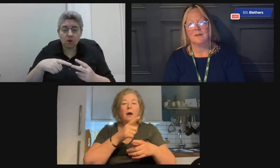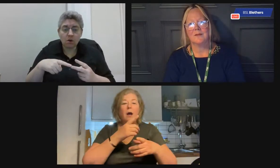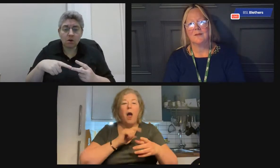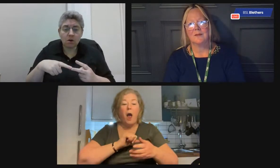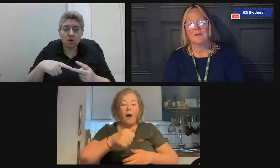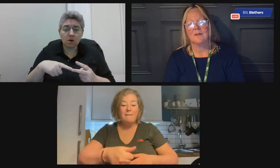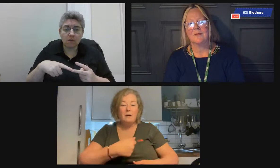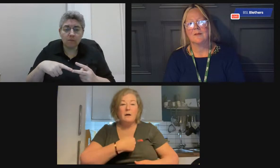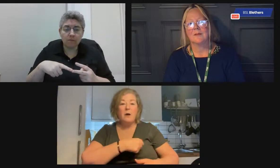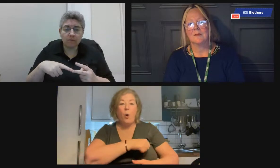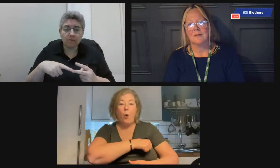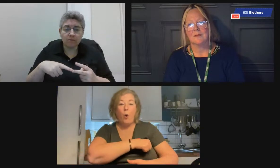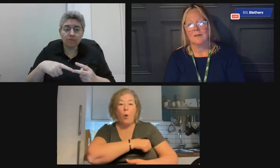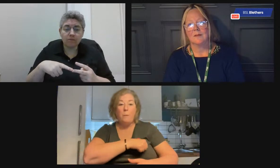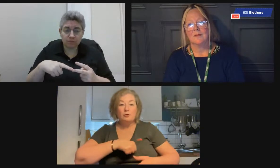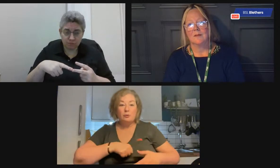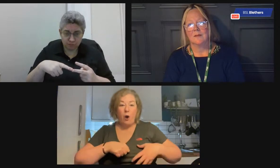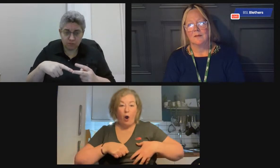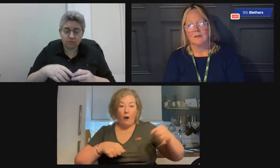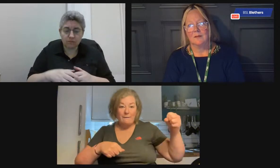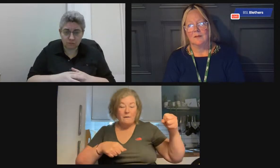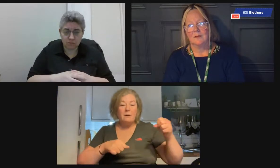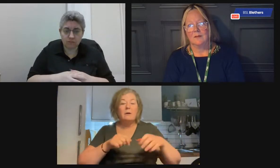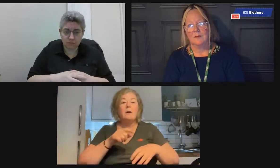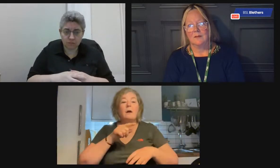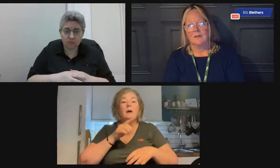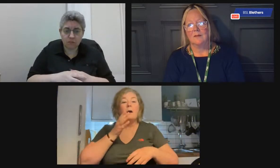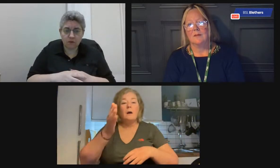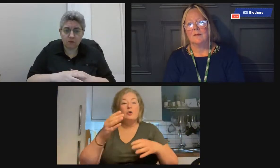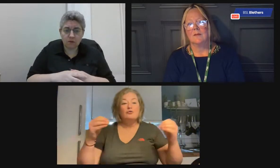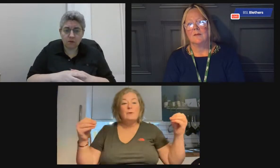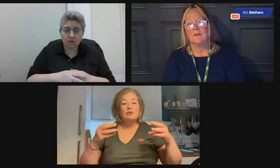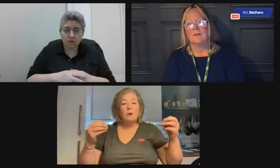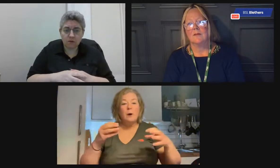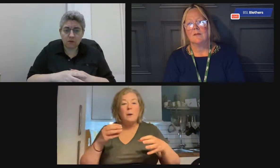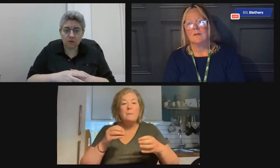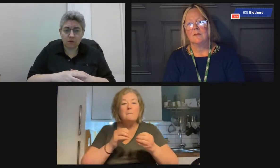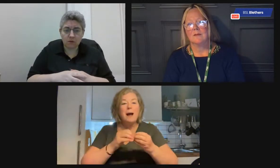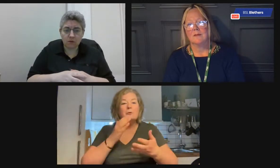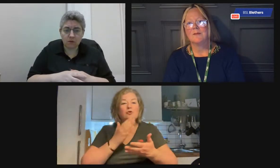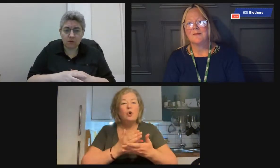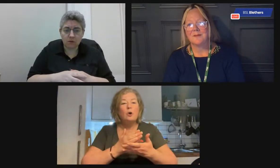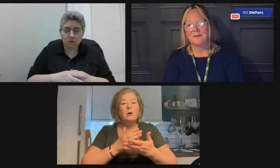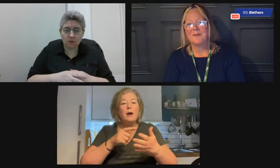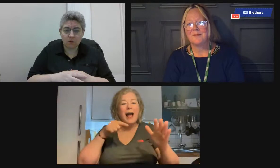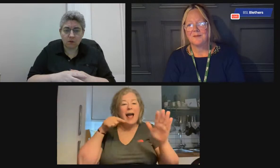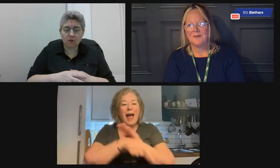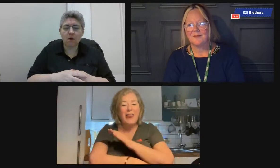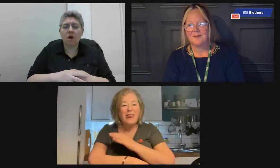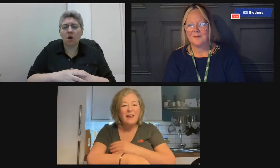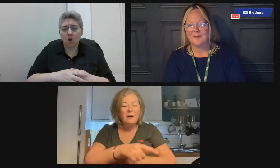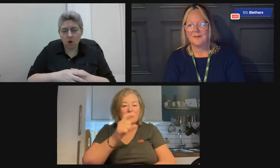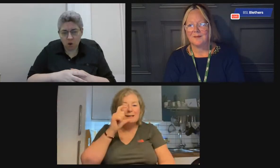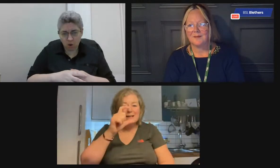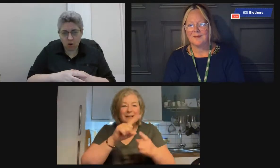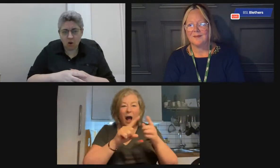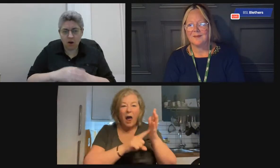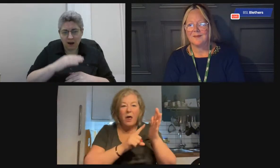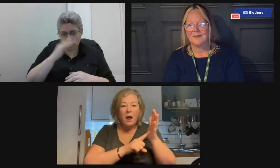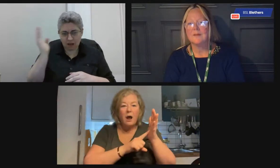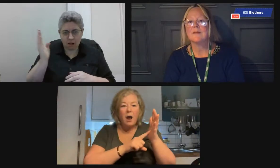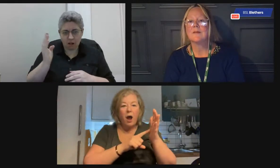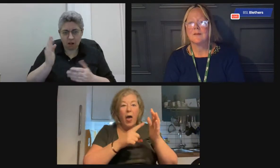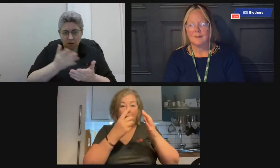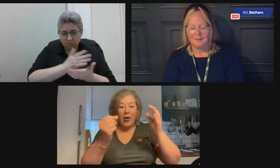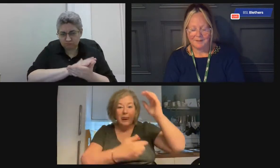And Both, radiotherapy as well? yeah, radiotherapy too. So I had the chemotherapy, then I had surgery, and then